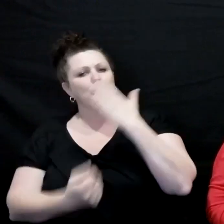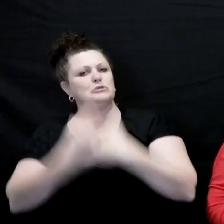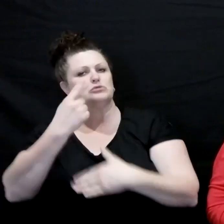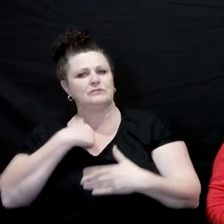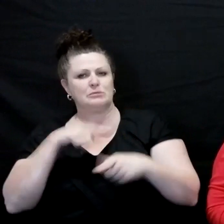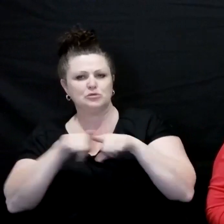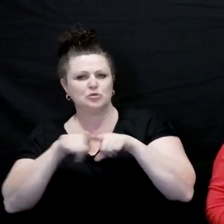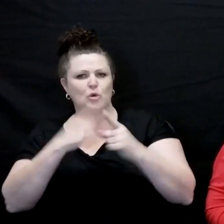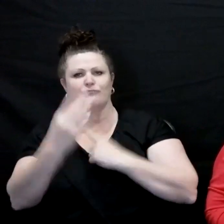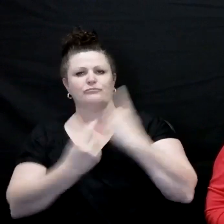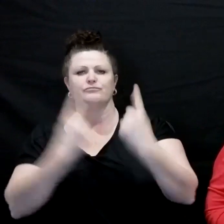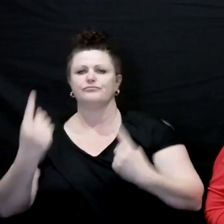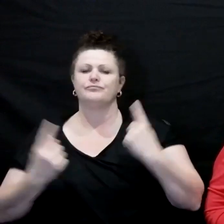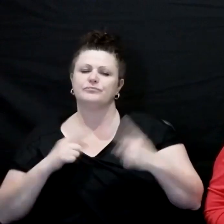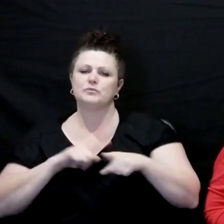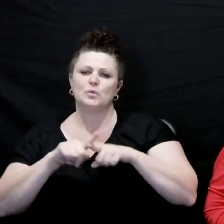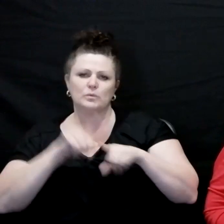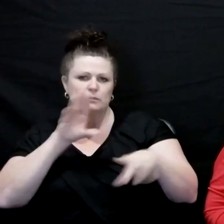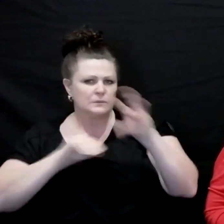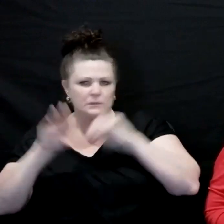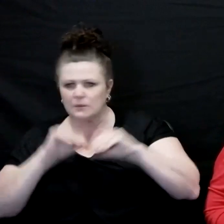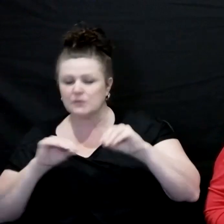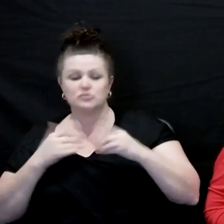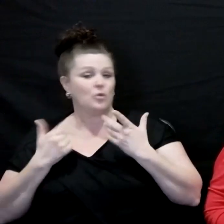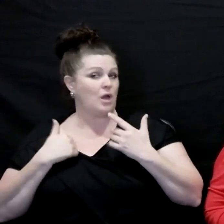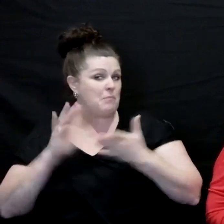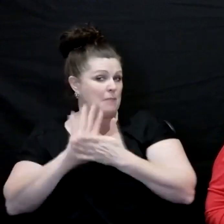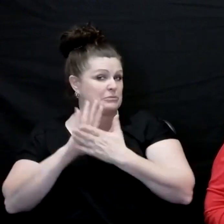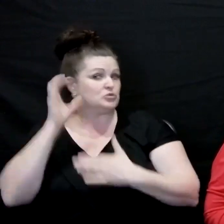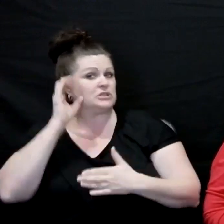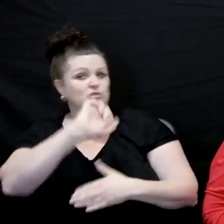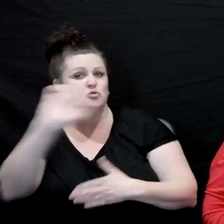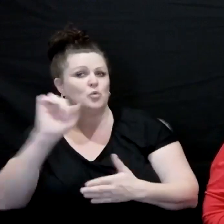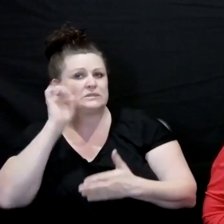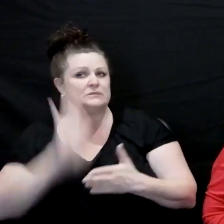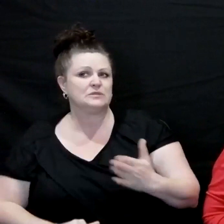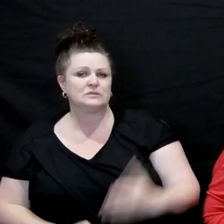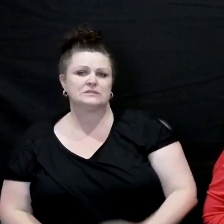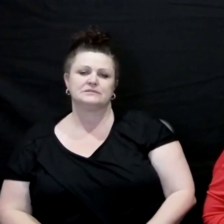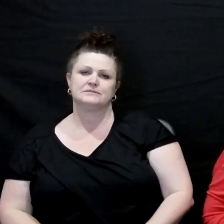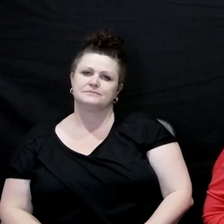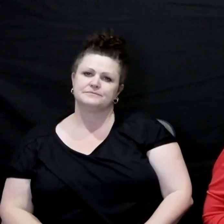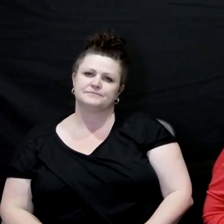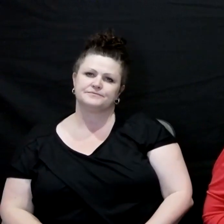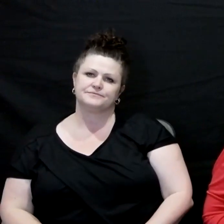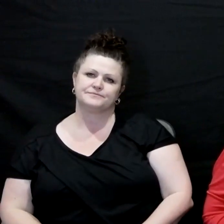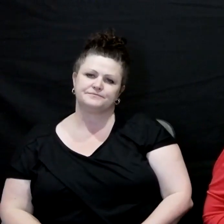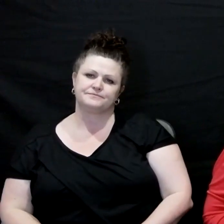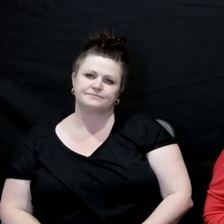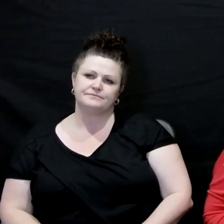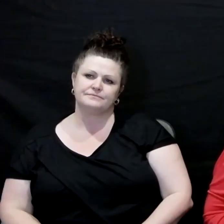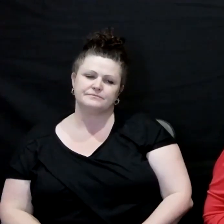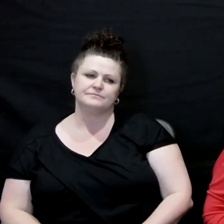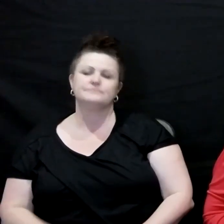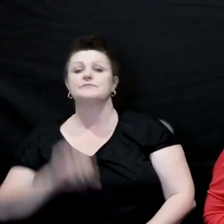learn from each other. So we're happy to hear about your experiences of how it was. You